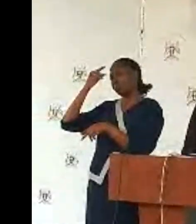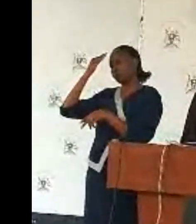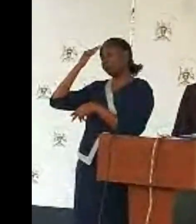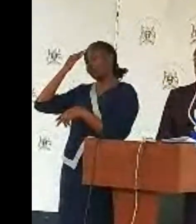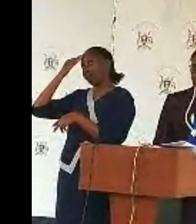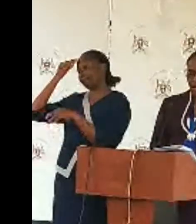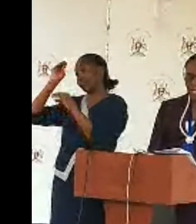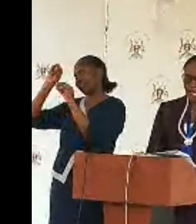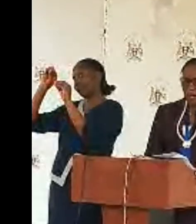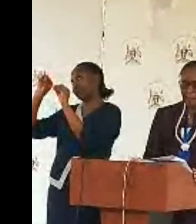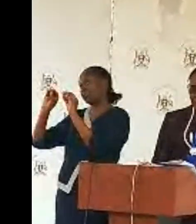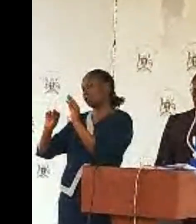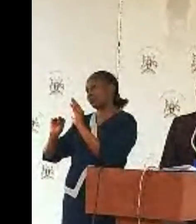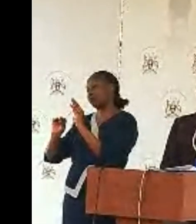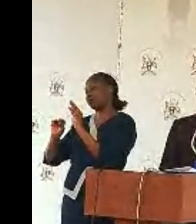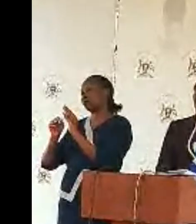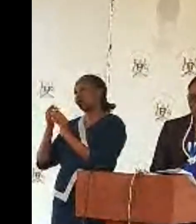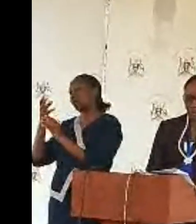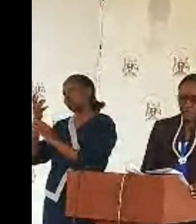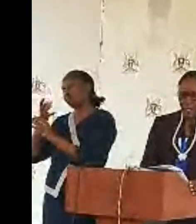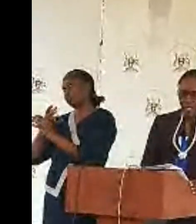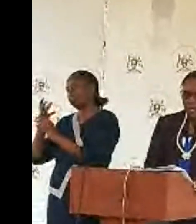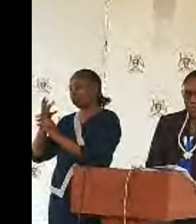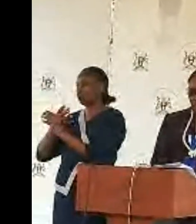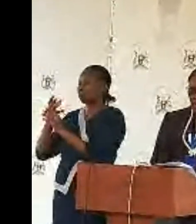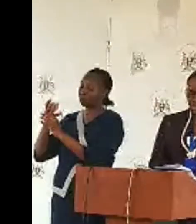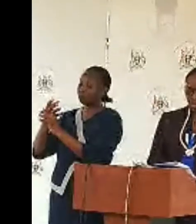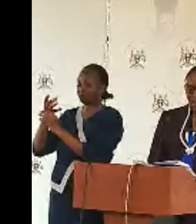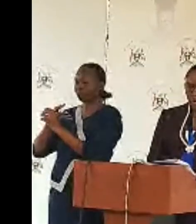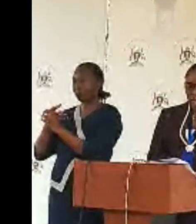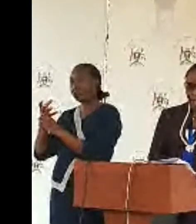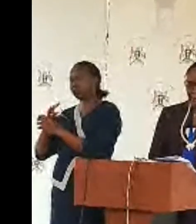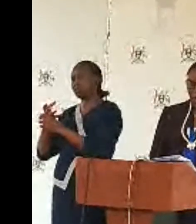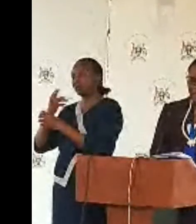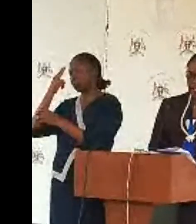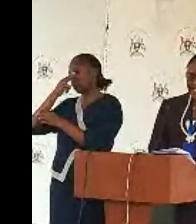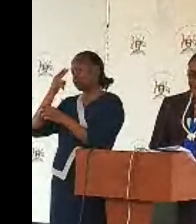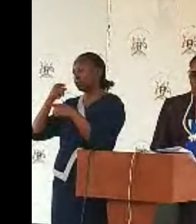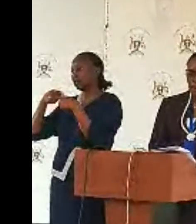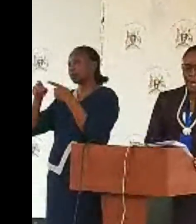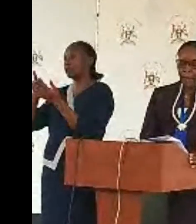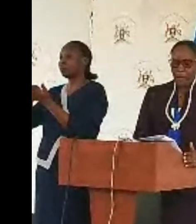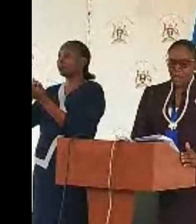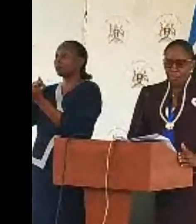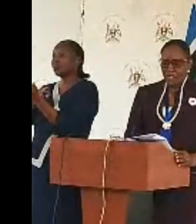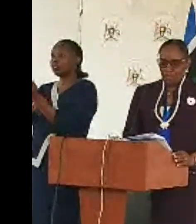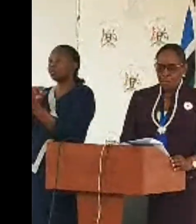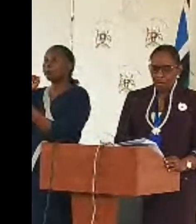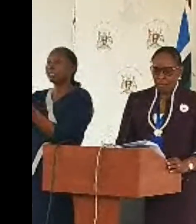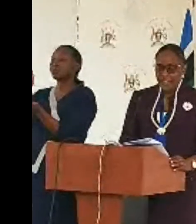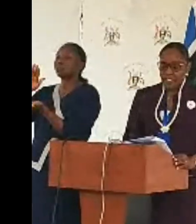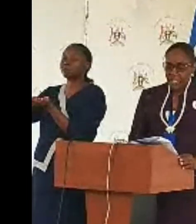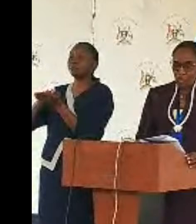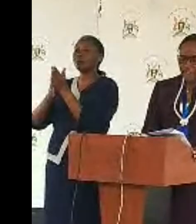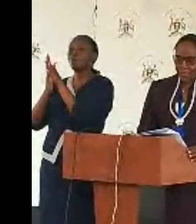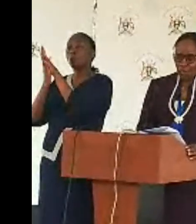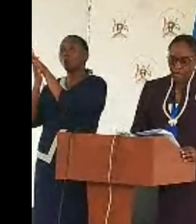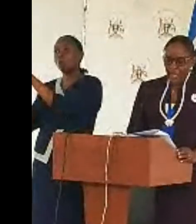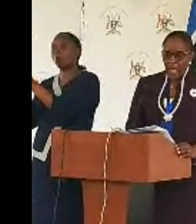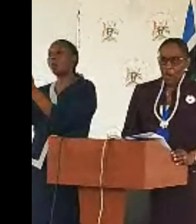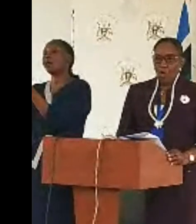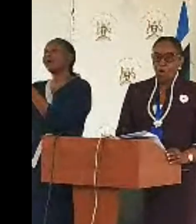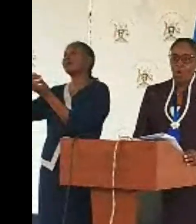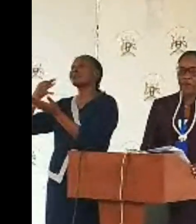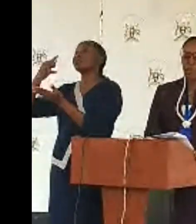bagenda batuulira abayizi bano enkola yaabwe n'obubonero. N'olwekyo abawandiisa bateeka okuba nga bawaayo obubonero obwo